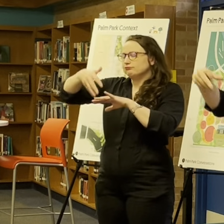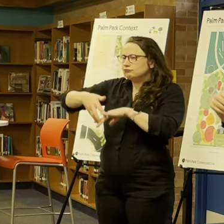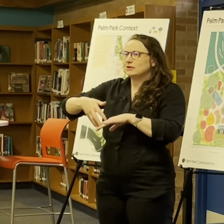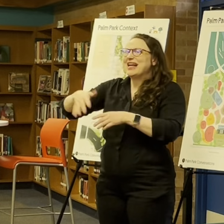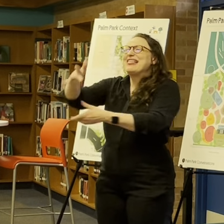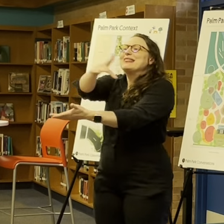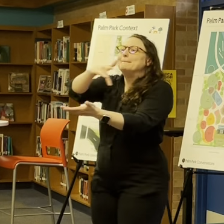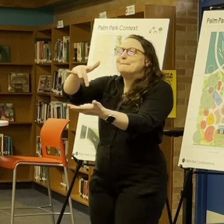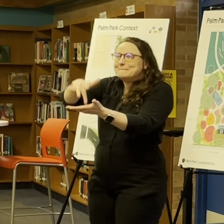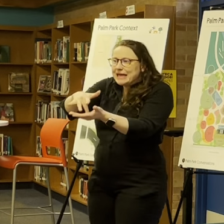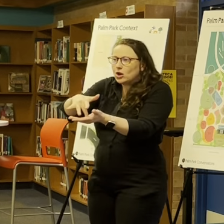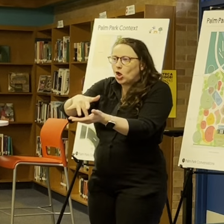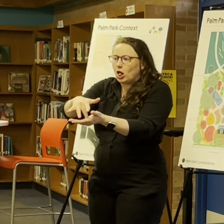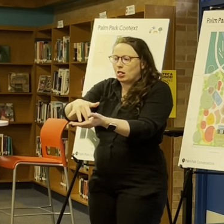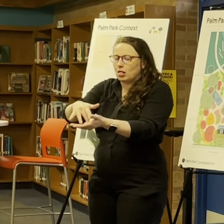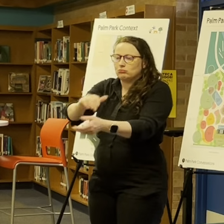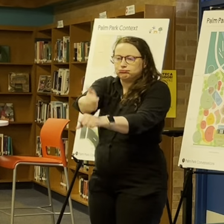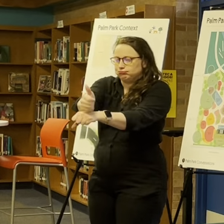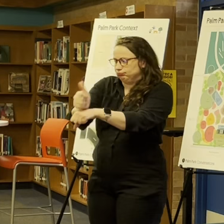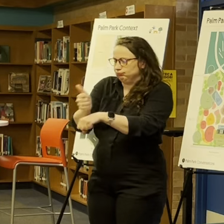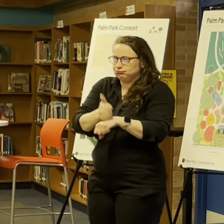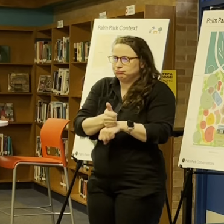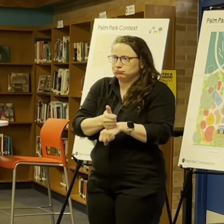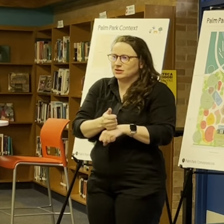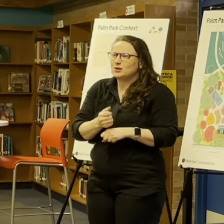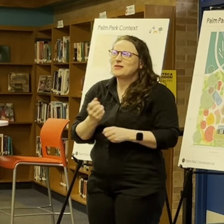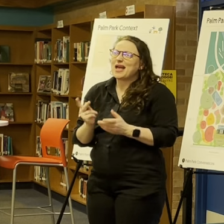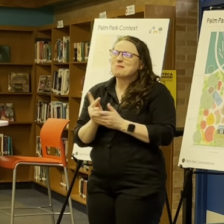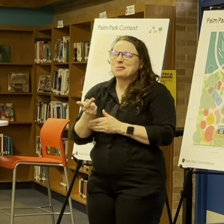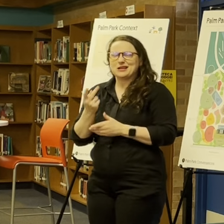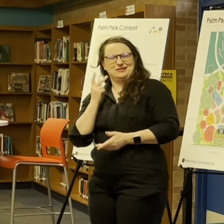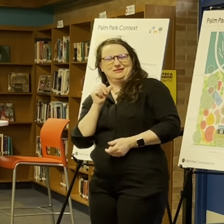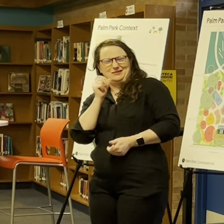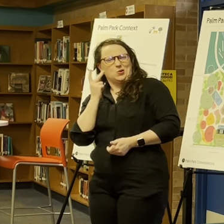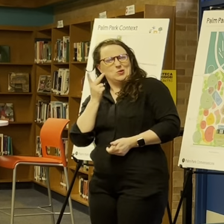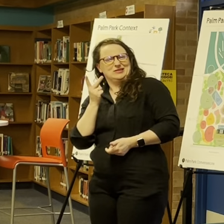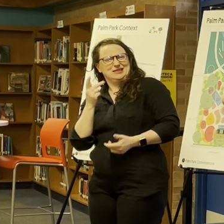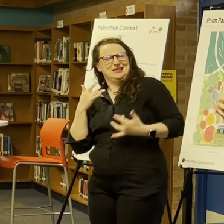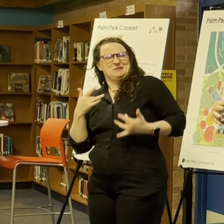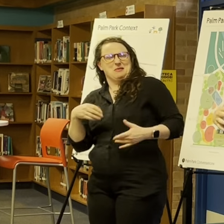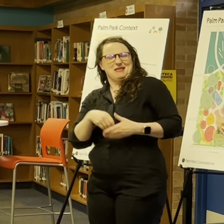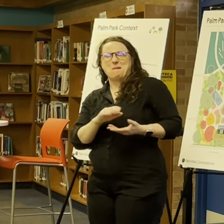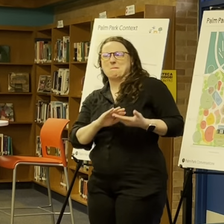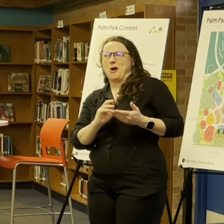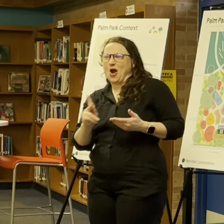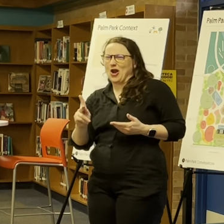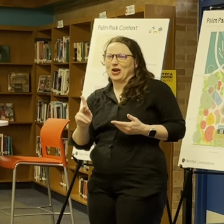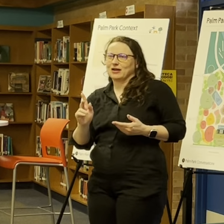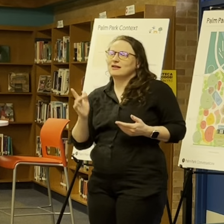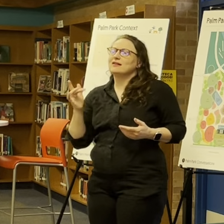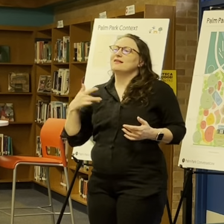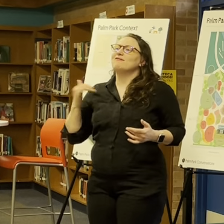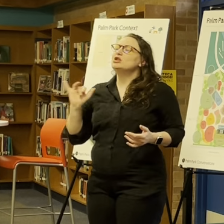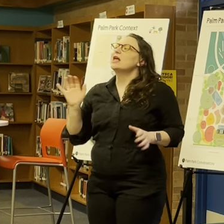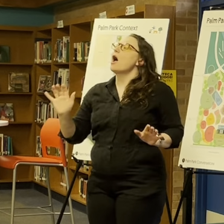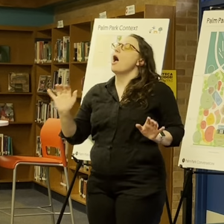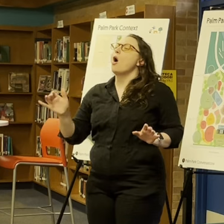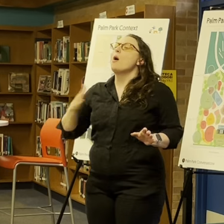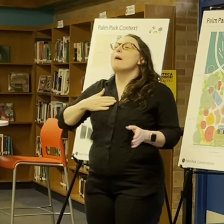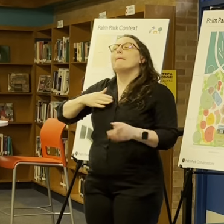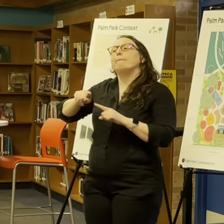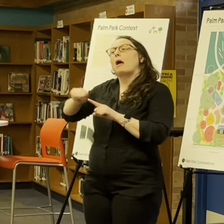park with sort of planting you might not usually see in a park, and it feels like a more familiar yard and these